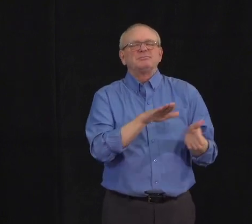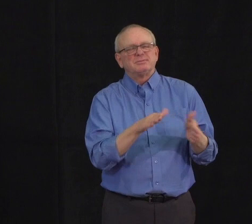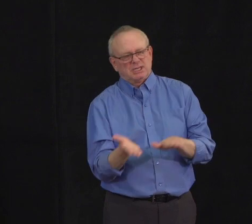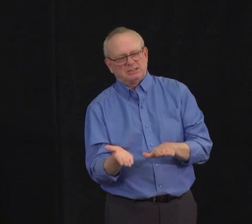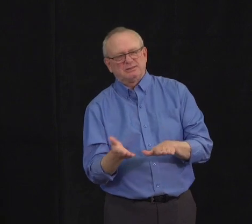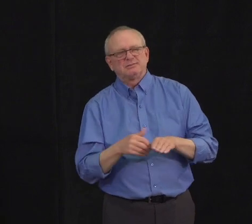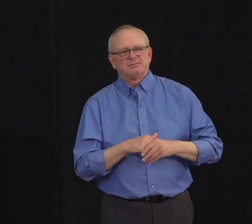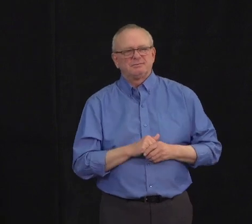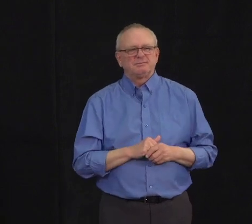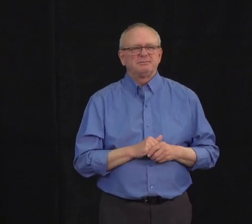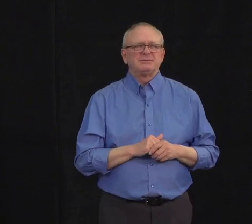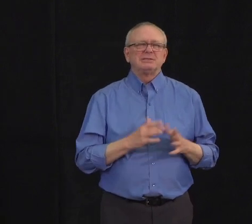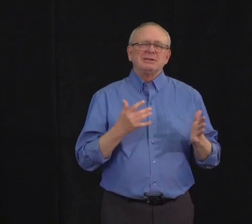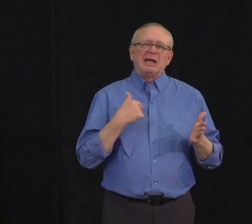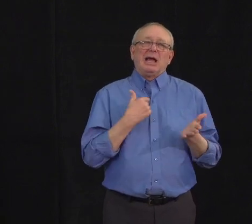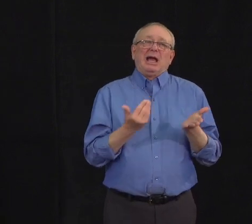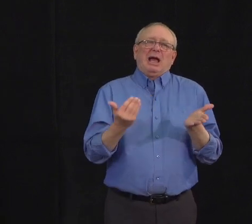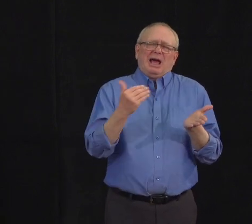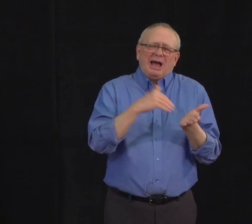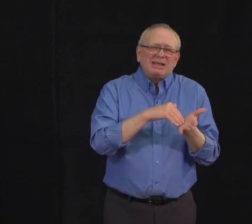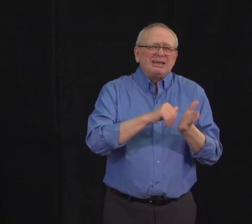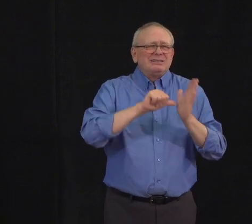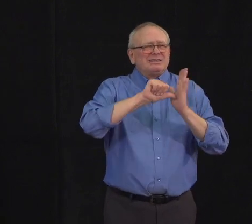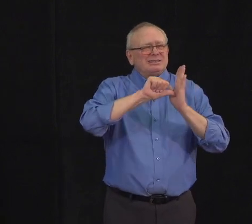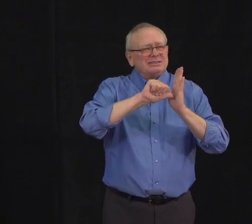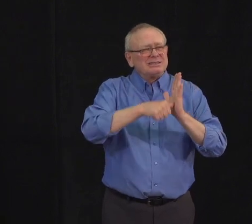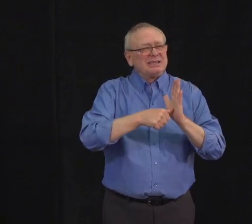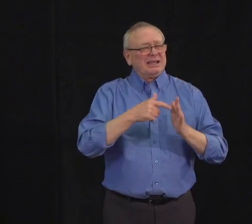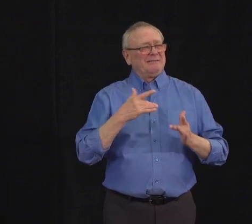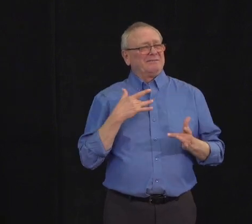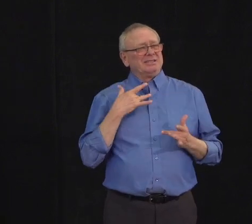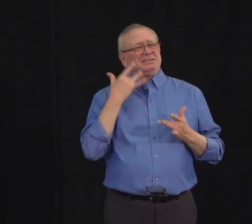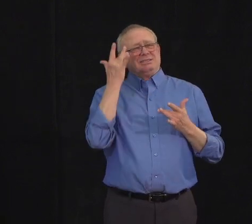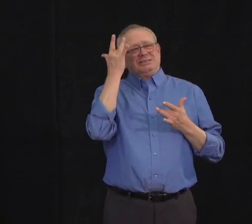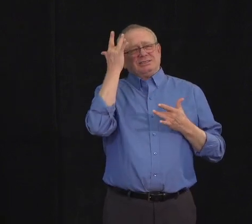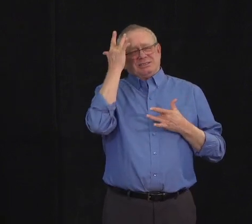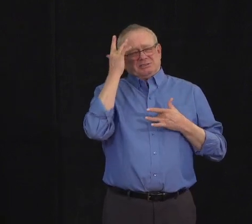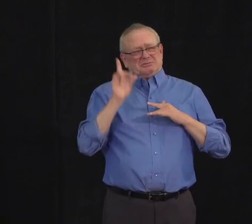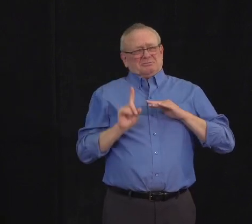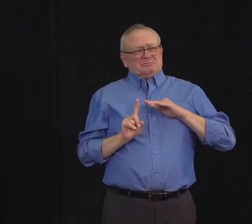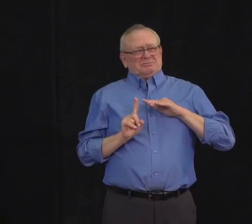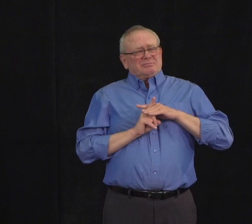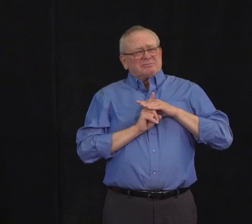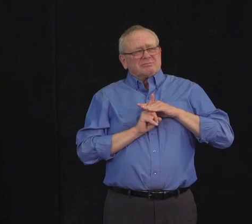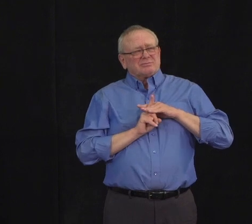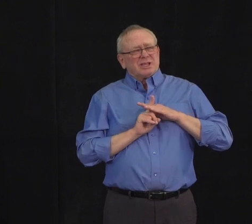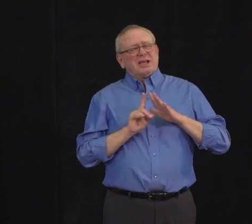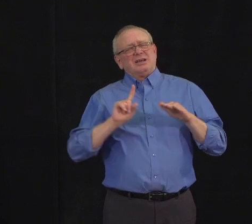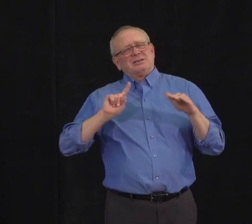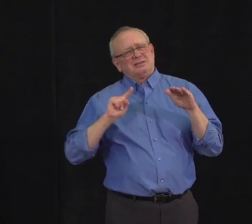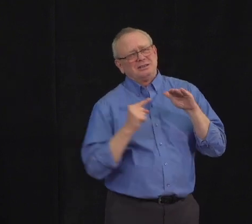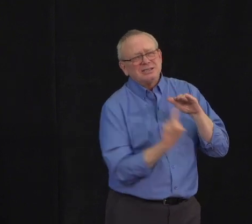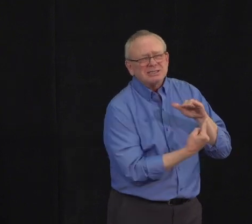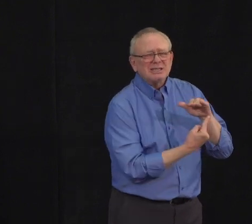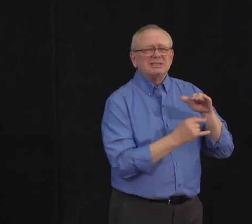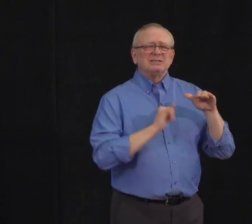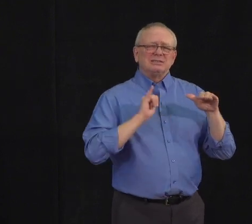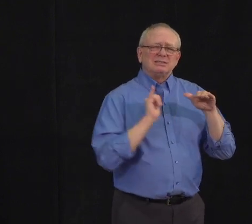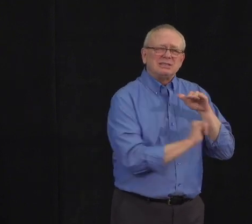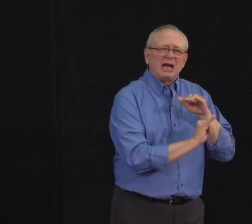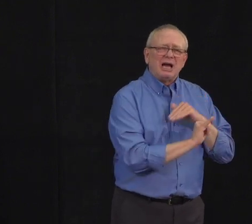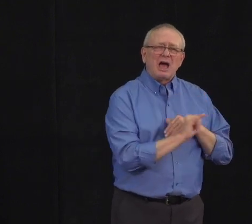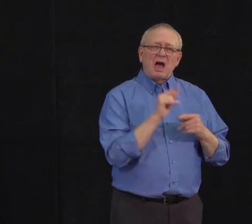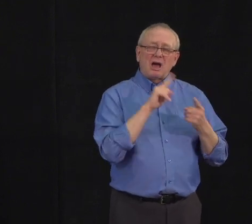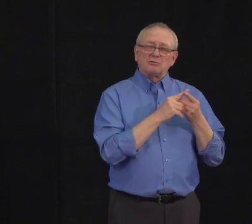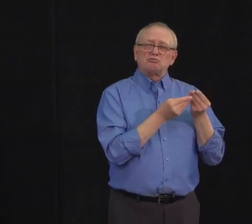isolating yourself until they disappear, and going online to arrange for a COVID test. I know I keep repeating this message,